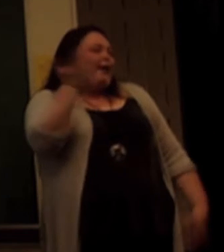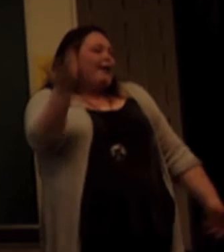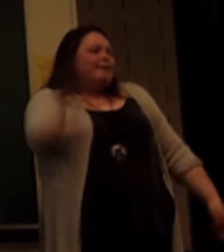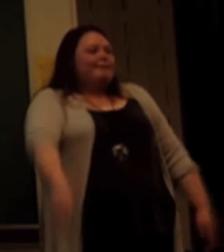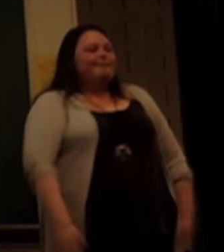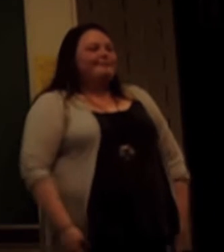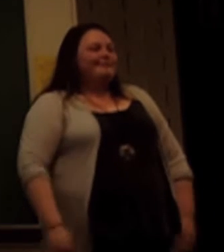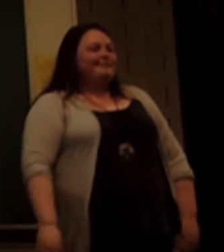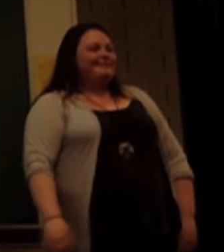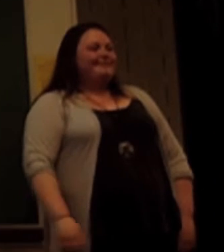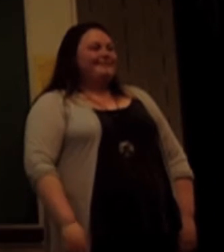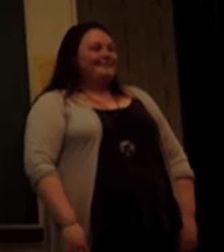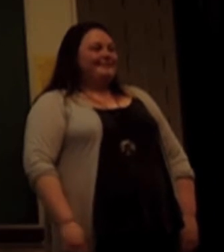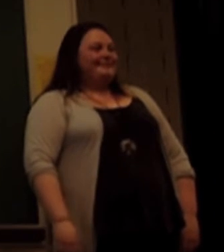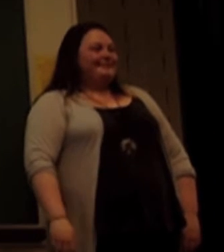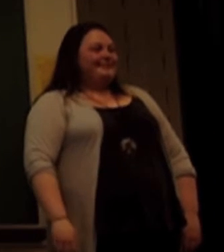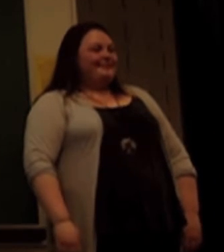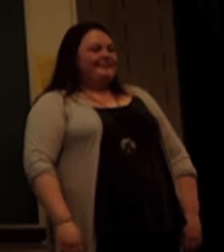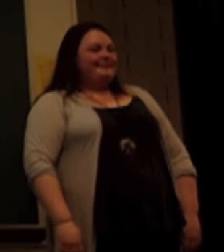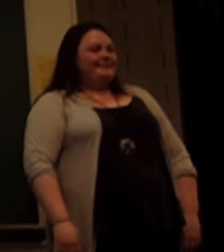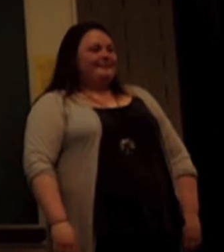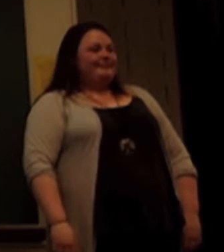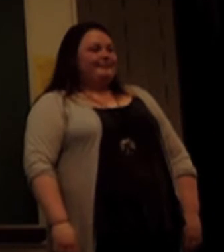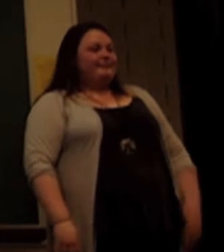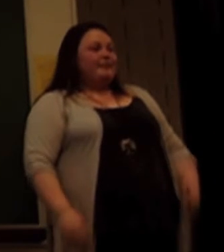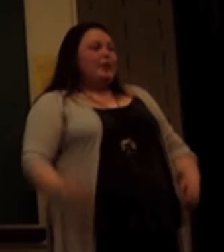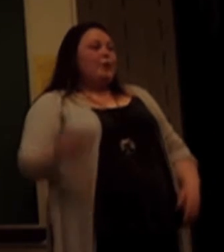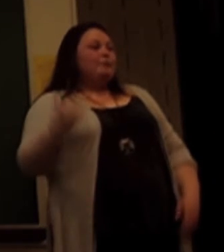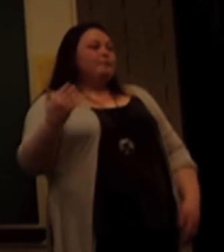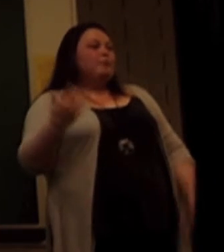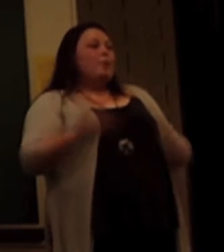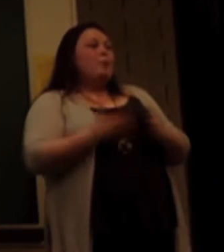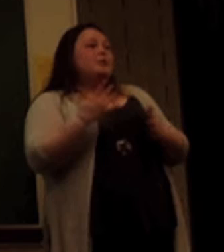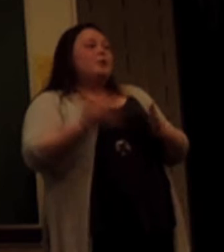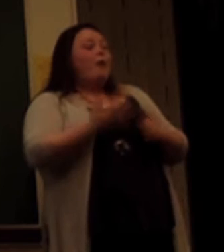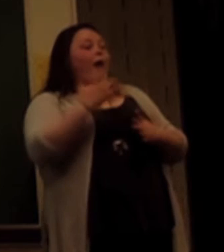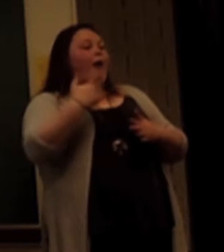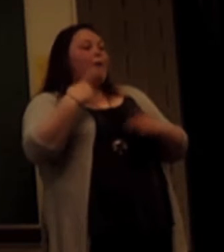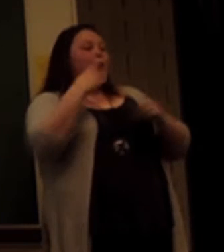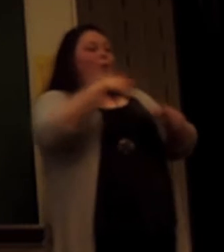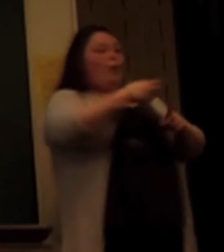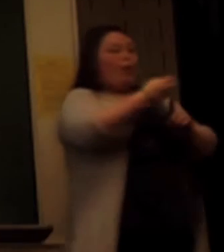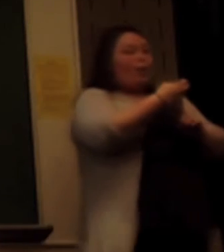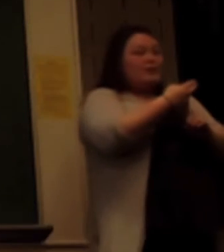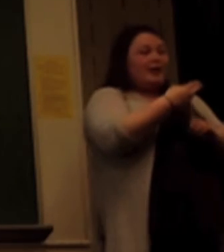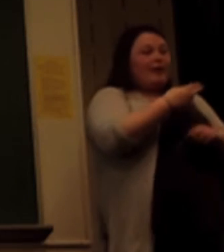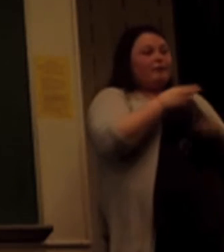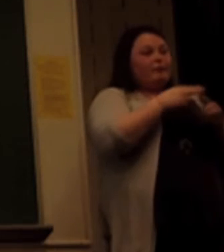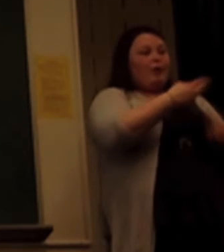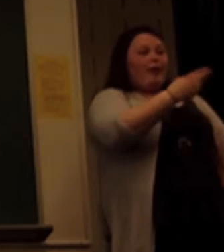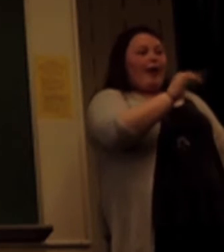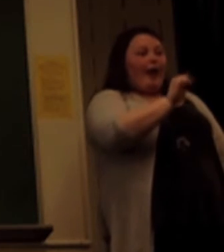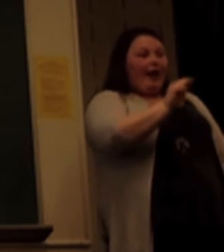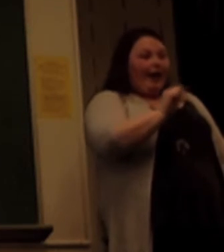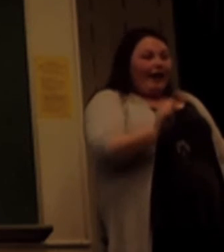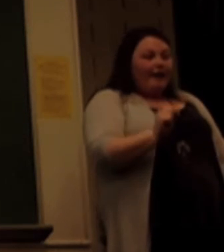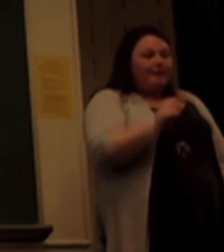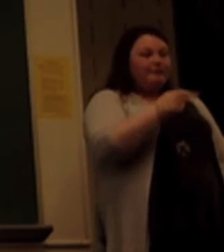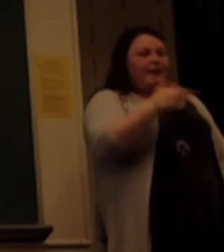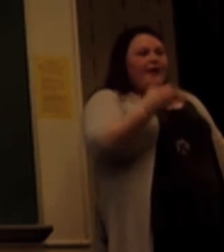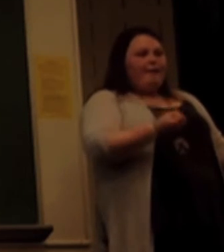Also, I've done I do this job every once in a while at the Hyatt, which is a hotel downtown in Buffalo. It's one of the like big Buffalo things.